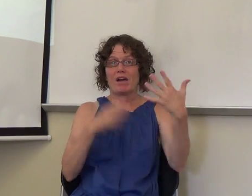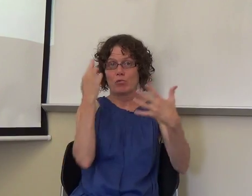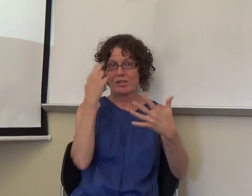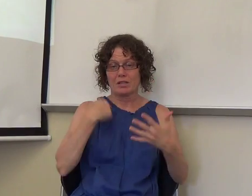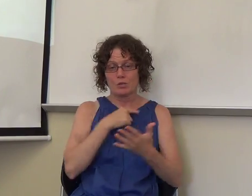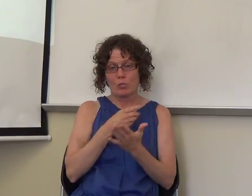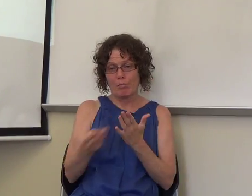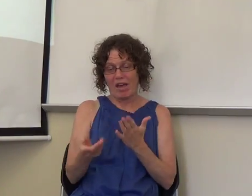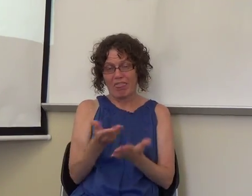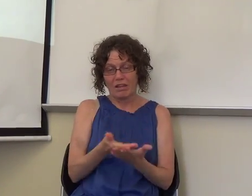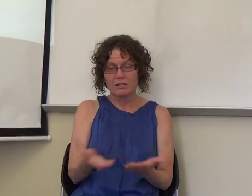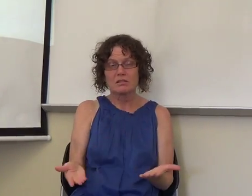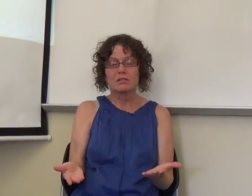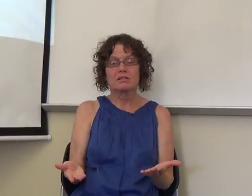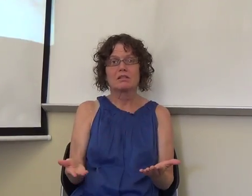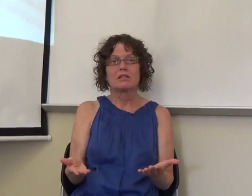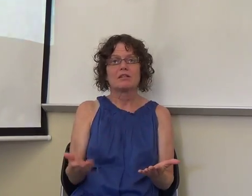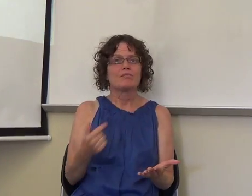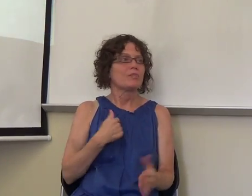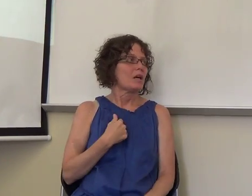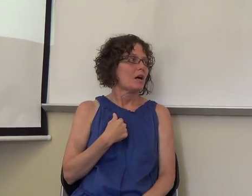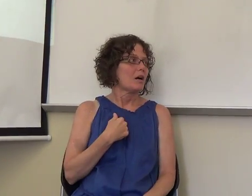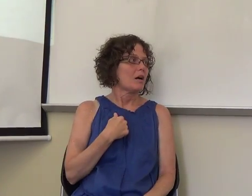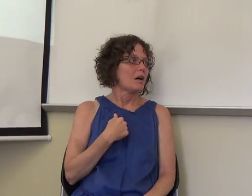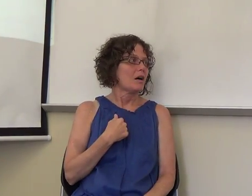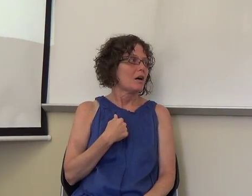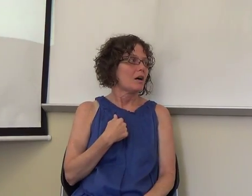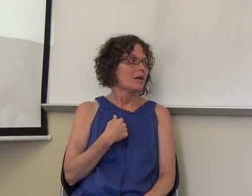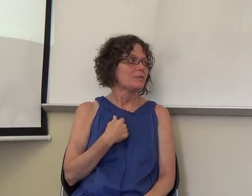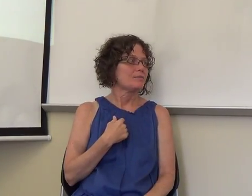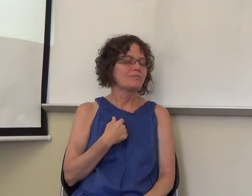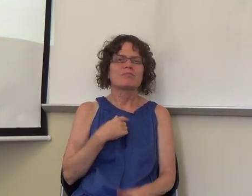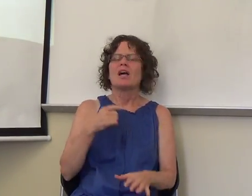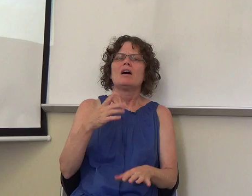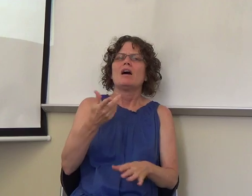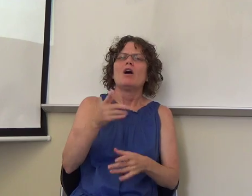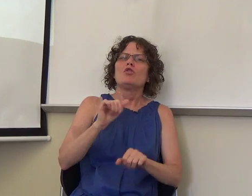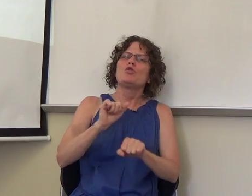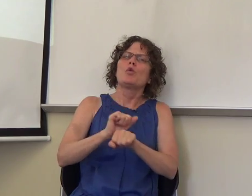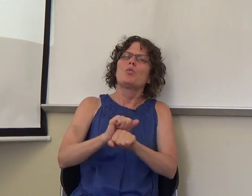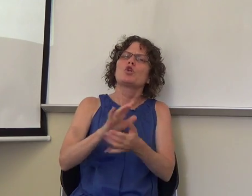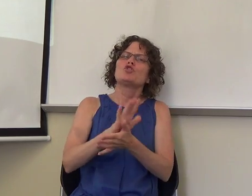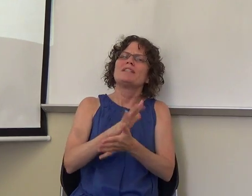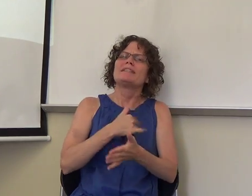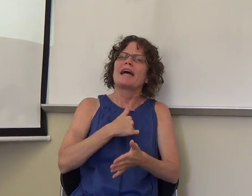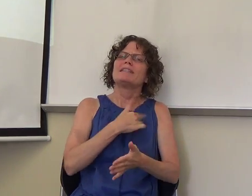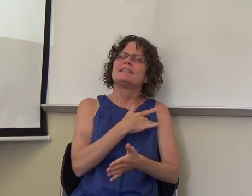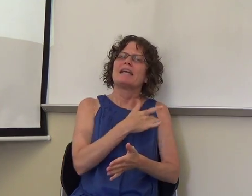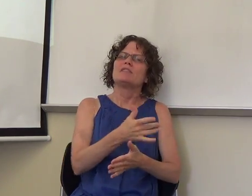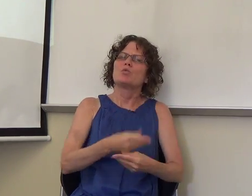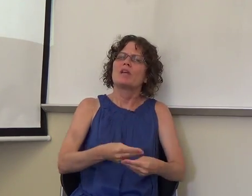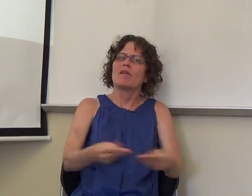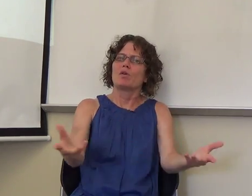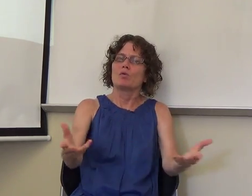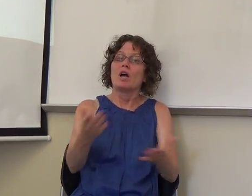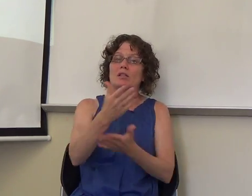things, and here, I'll tell you something about these worksheets I give you. Some of the reading